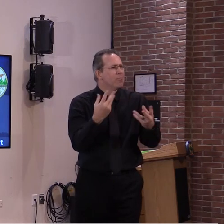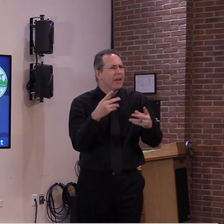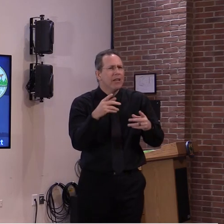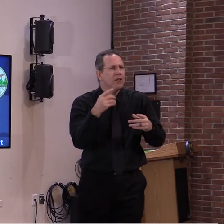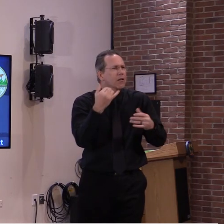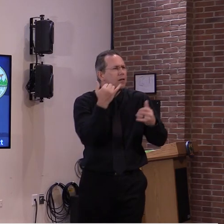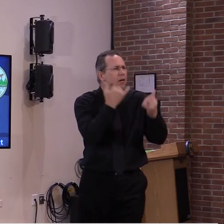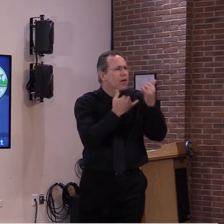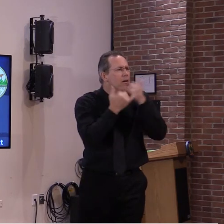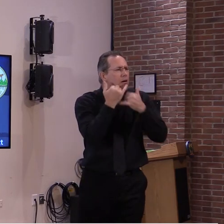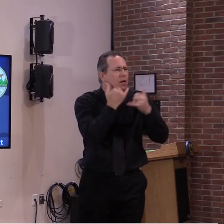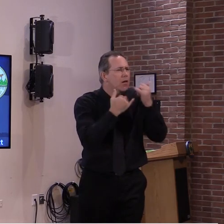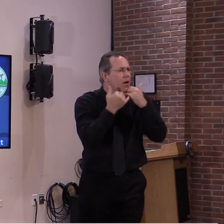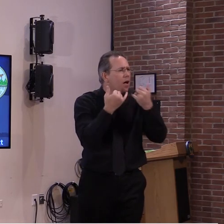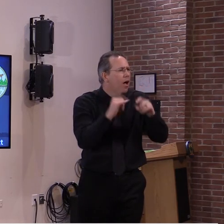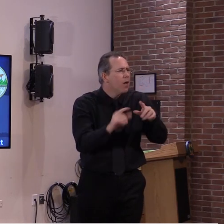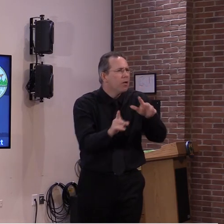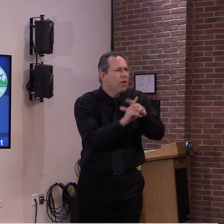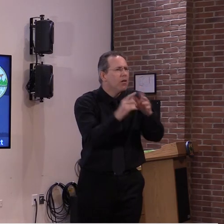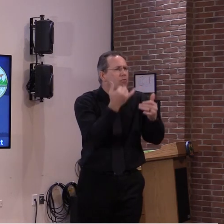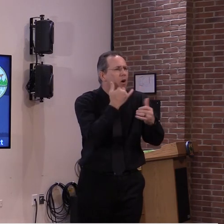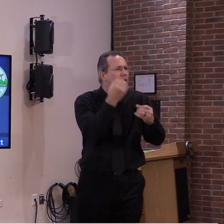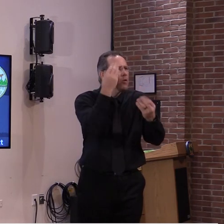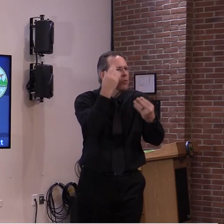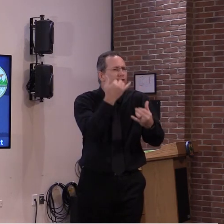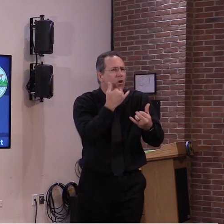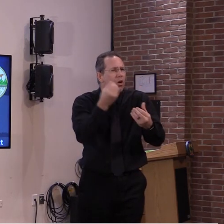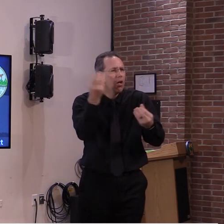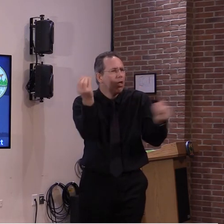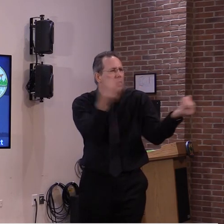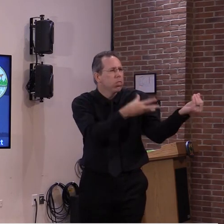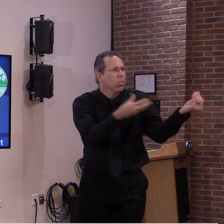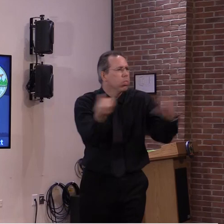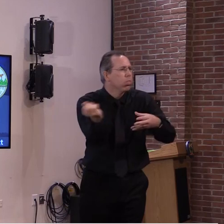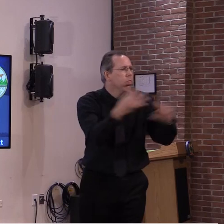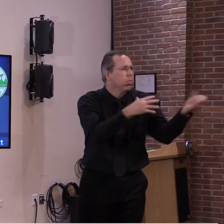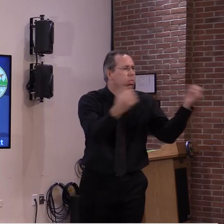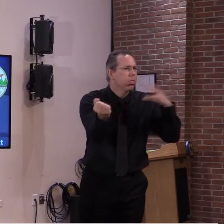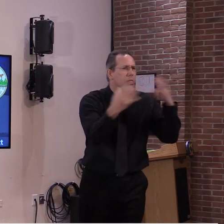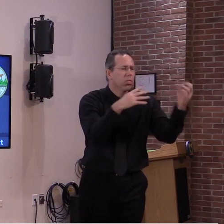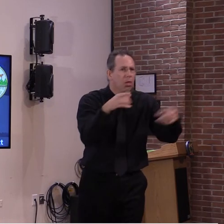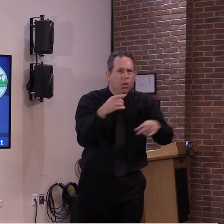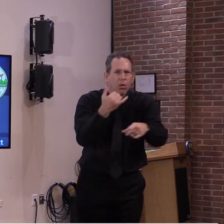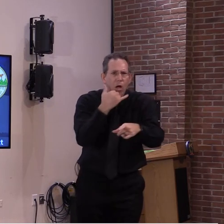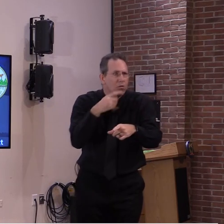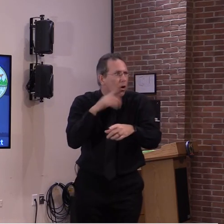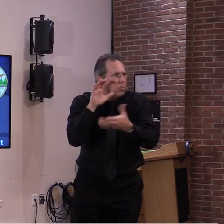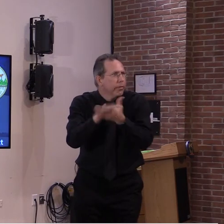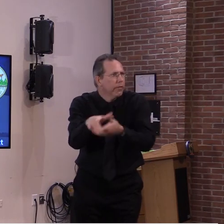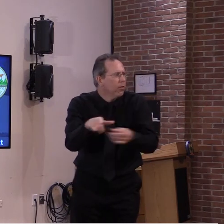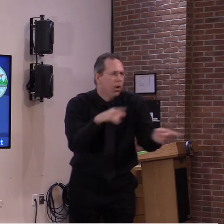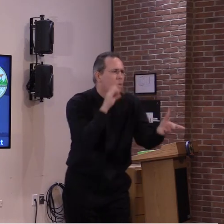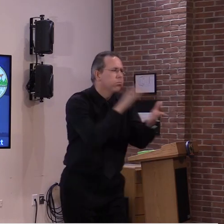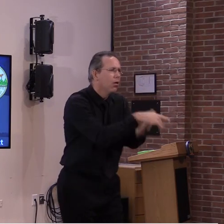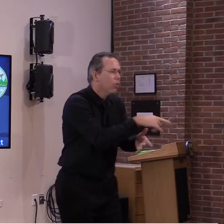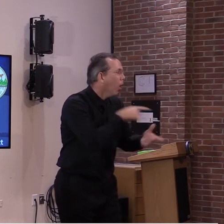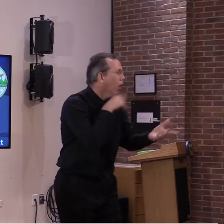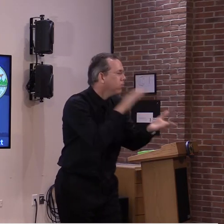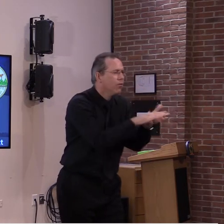misinformation being provided, often on social media, but also because of misinformation coming down from